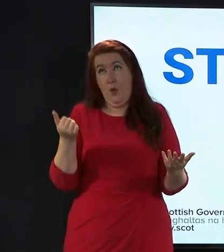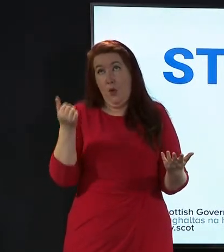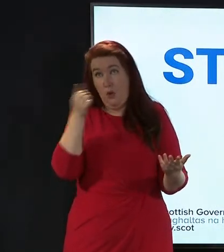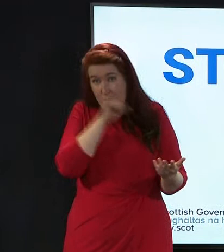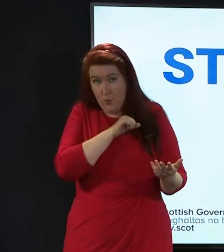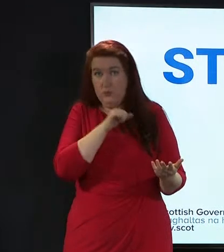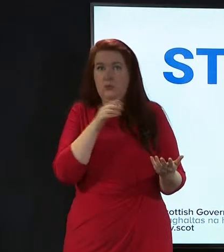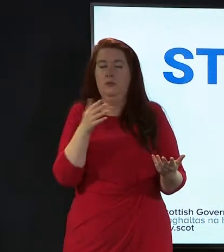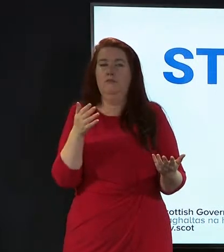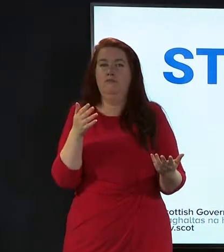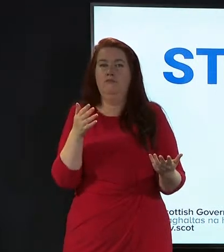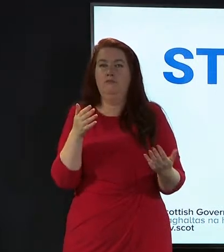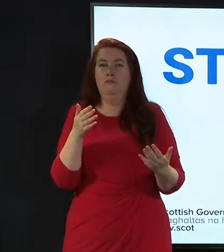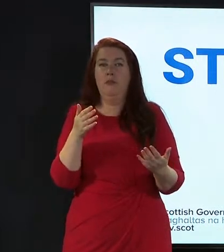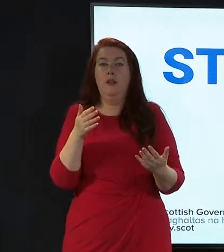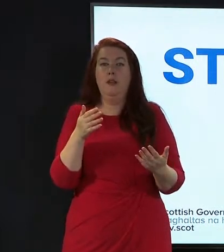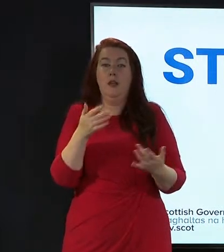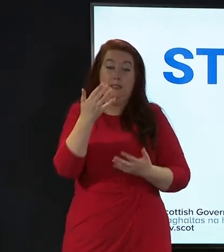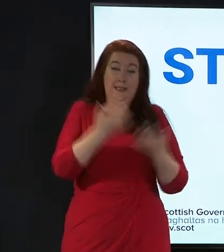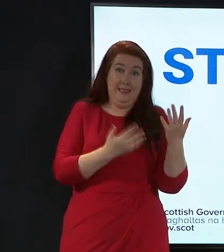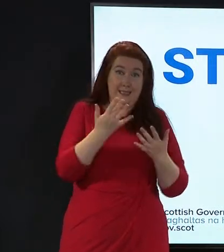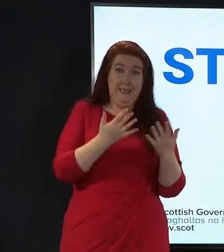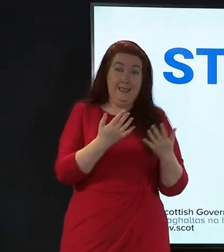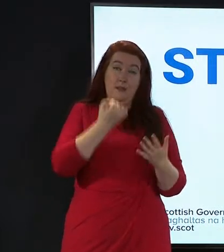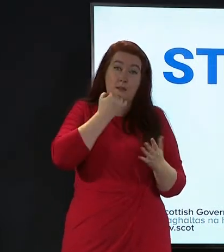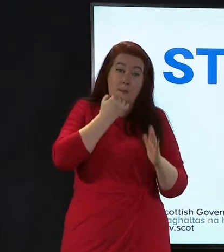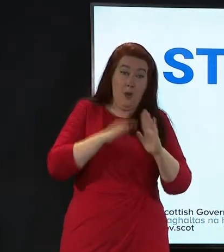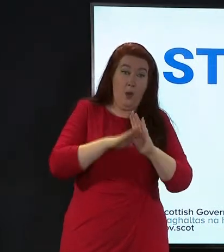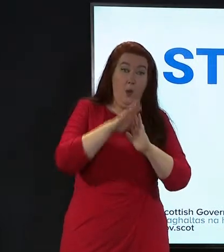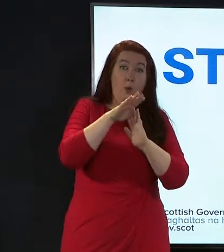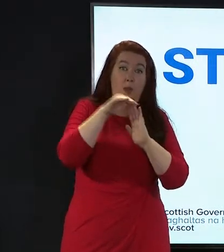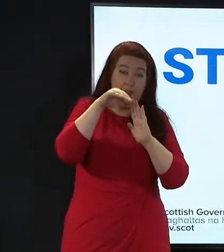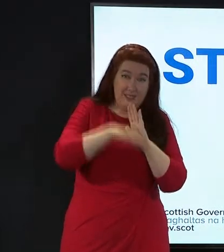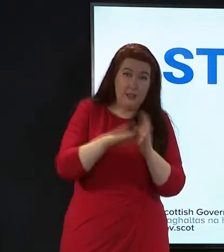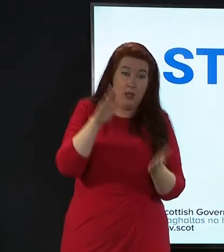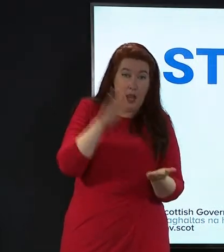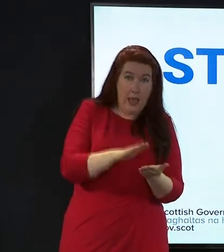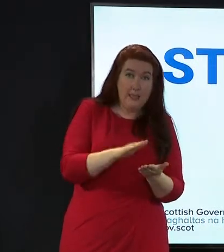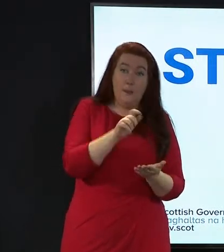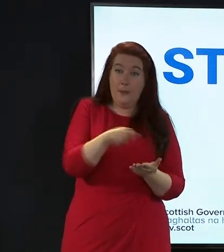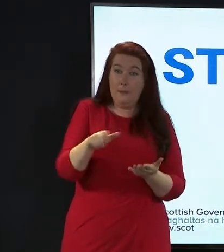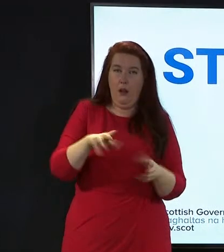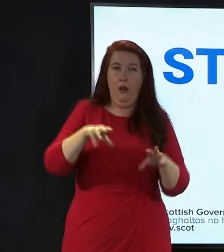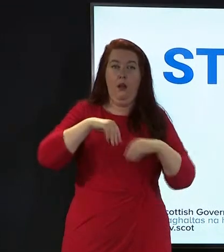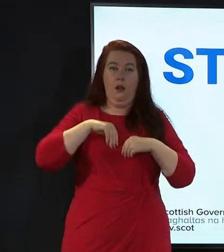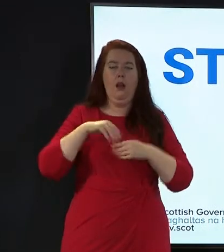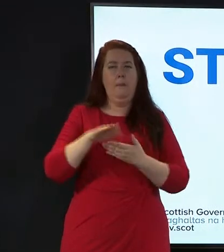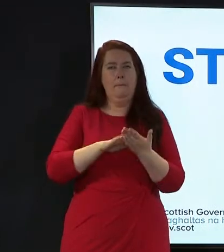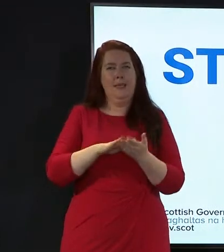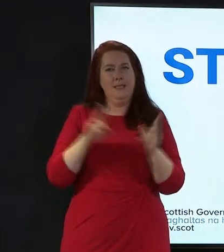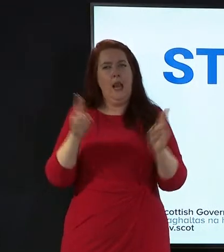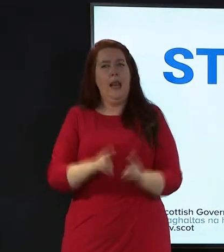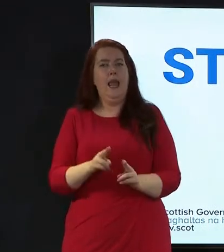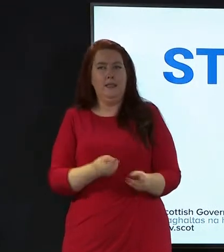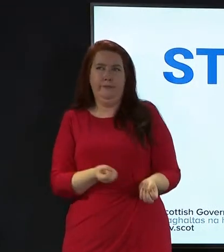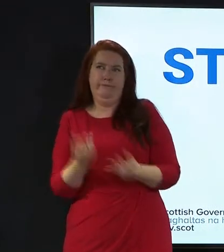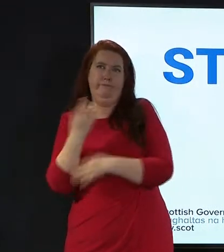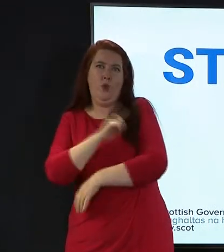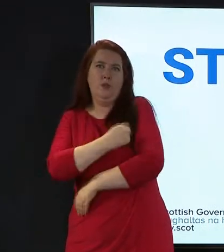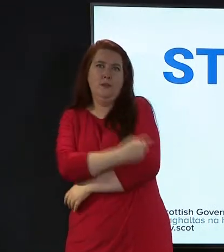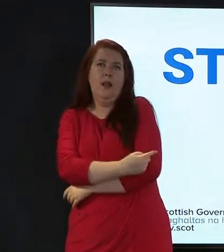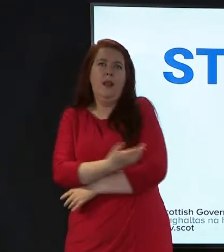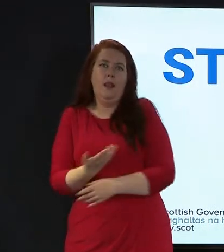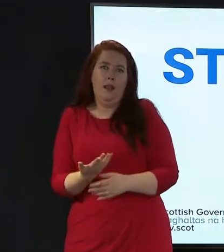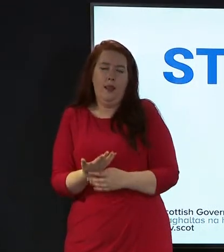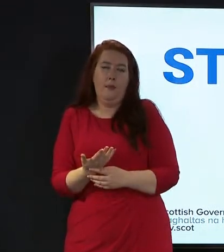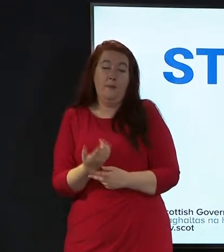the lower we keep case rates, then the fewer people are going to get this and risk being in hospital. If we're